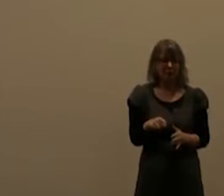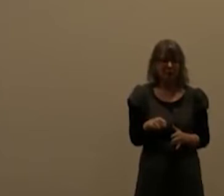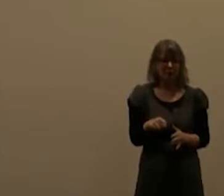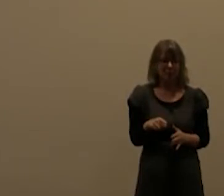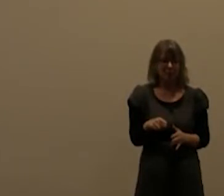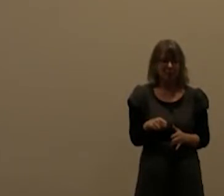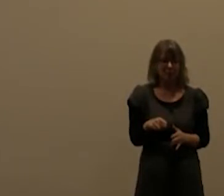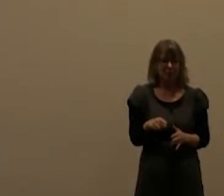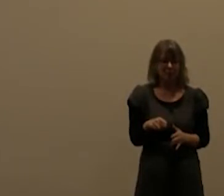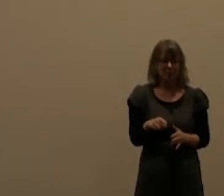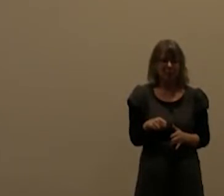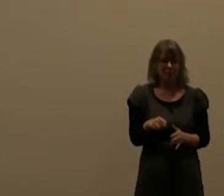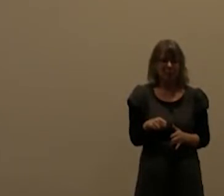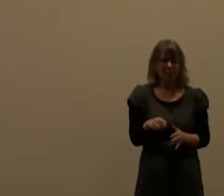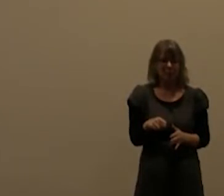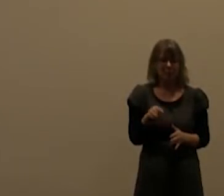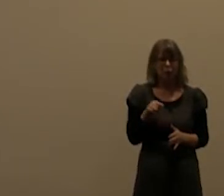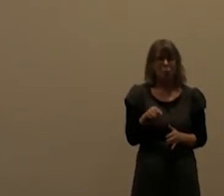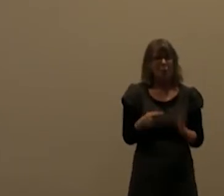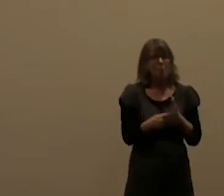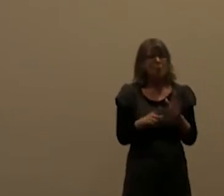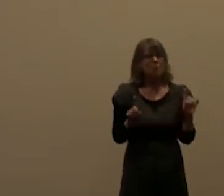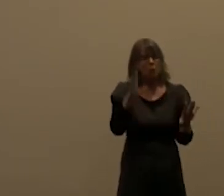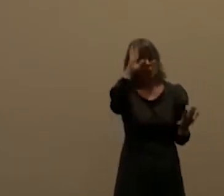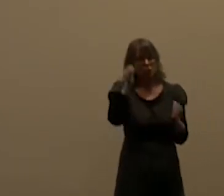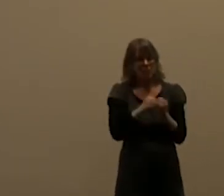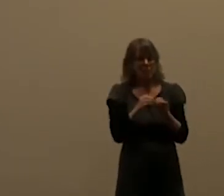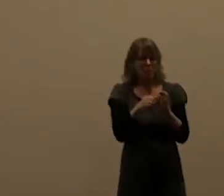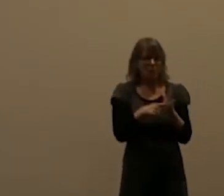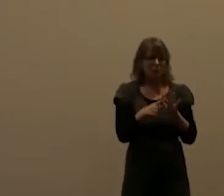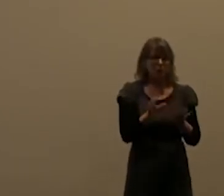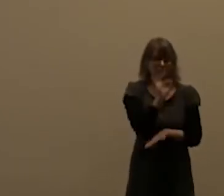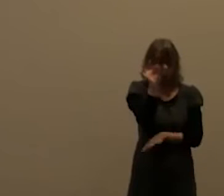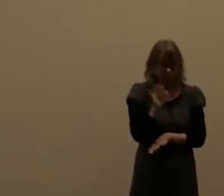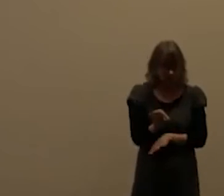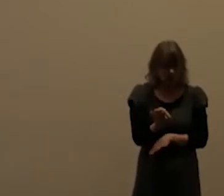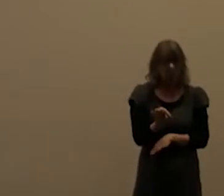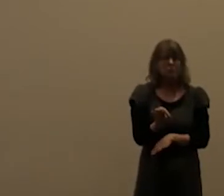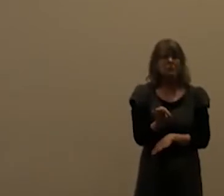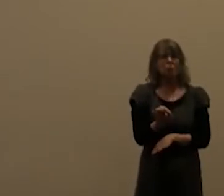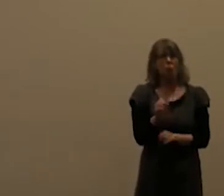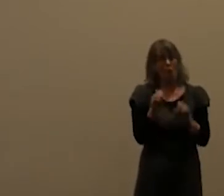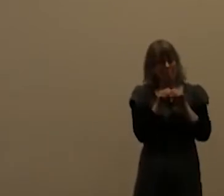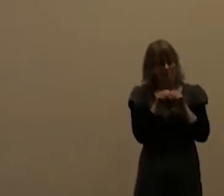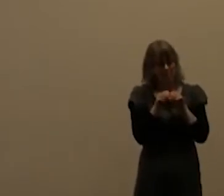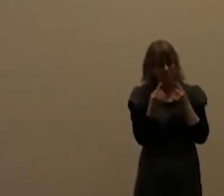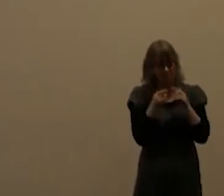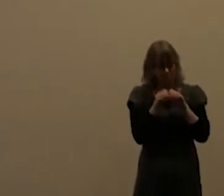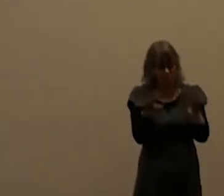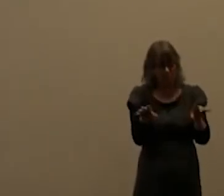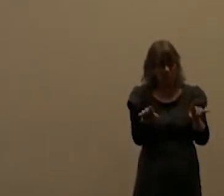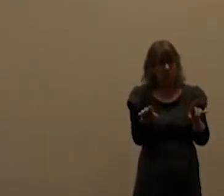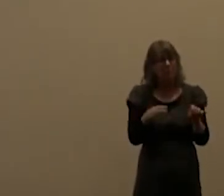And with Power Virtual Agents, the main thing, so bots, we can do questions to the users, we can post messages, but if we want to do